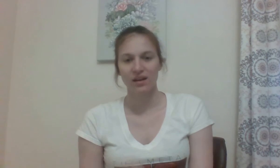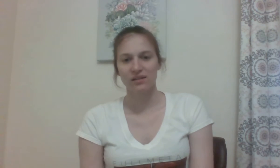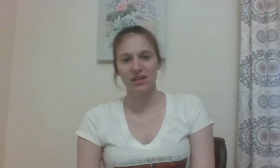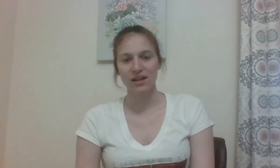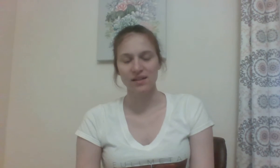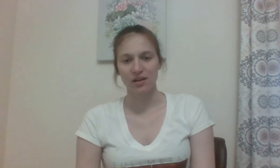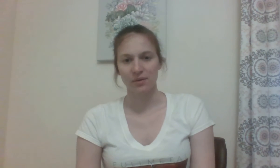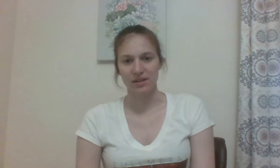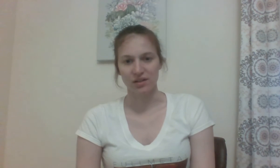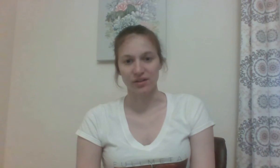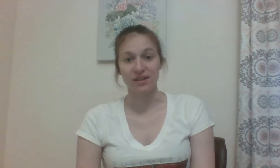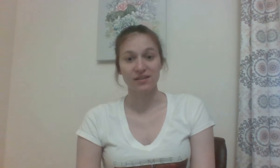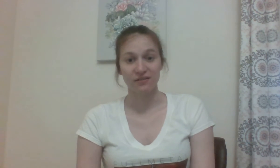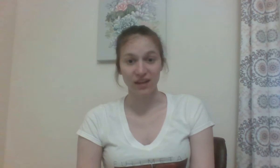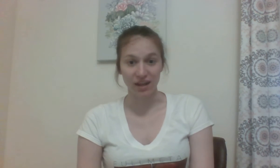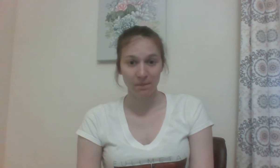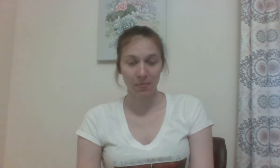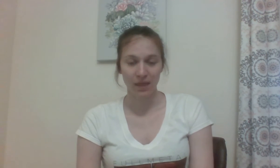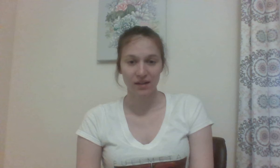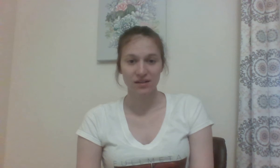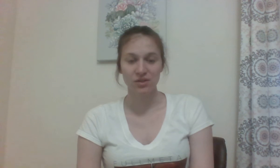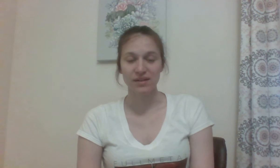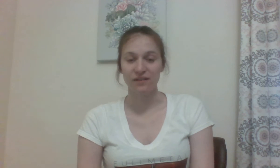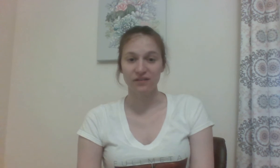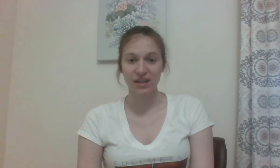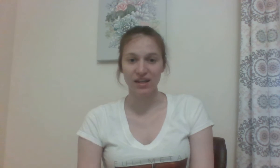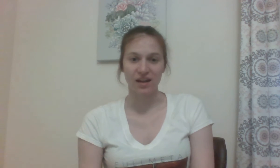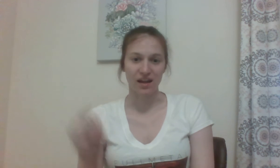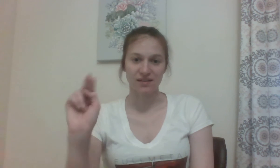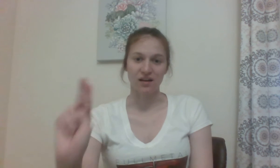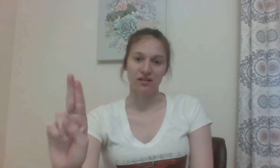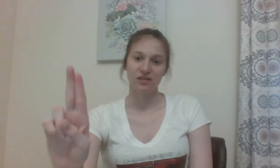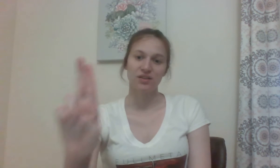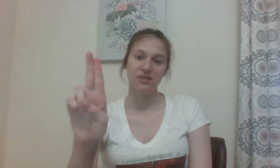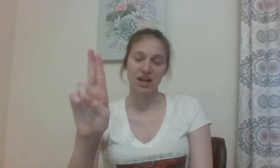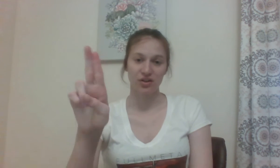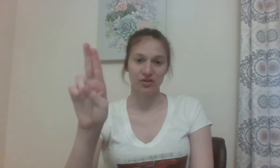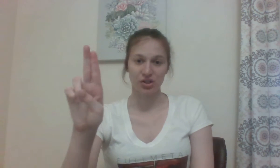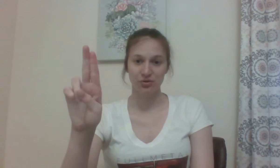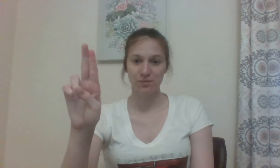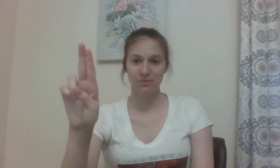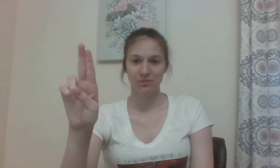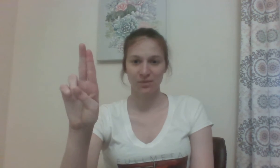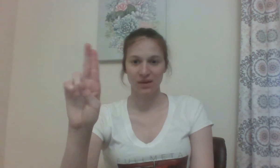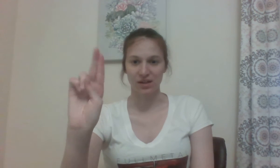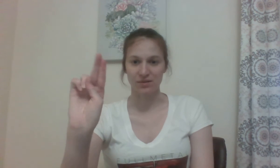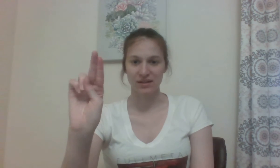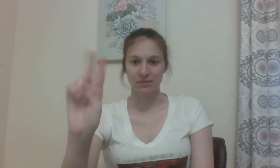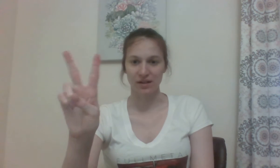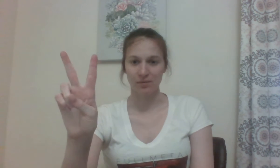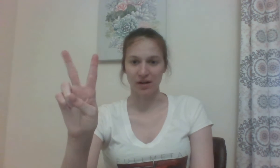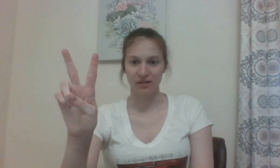The next letter we're going to learn is V. To sign V in ASL, you take your U and you split it apart.